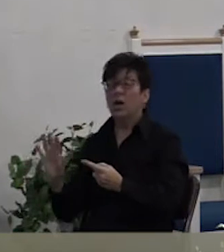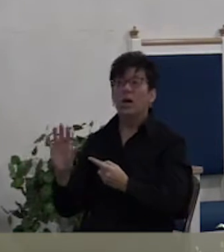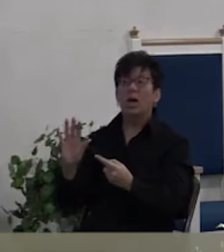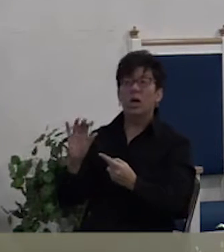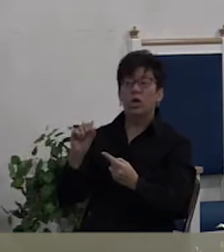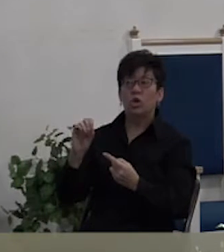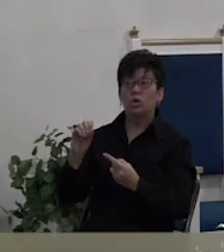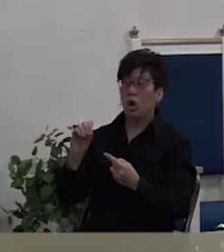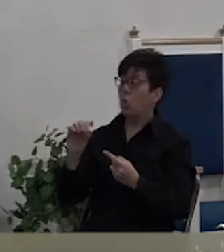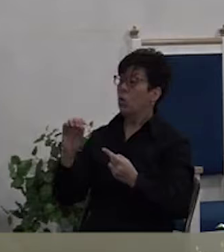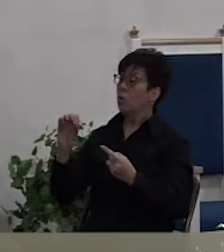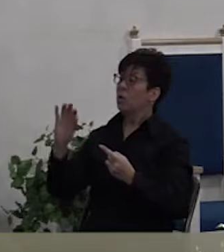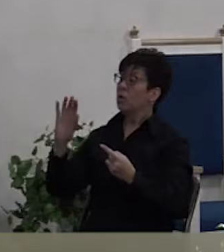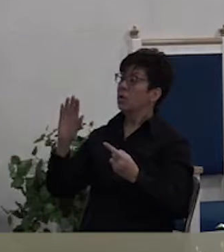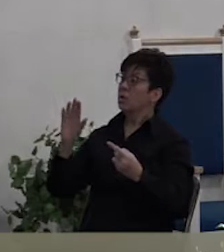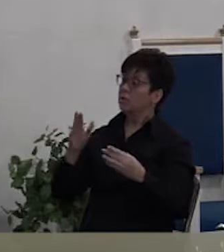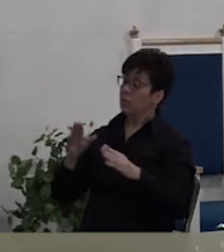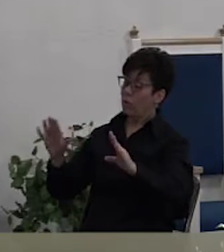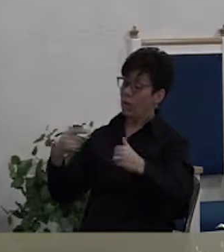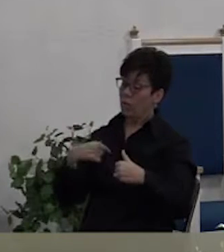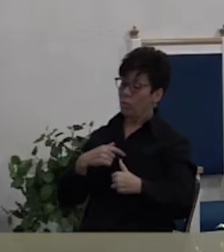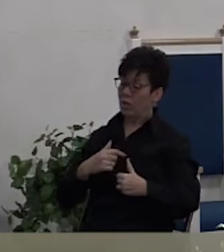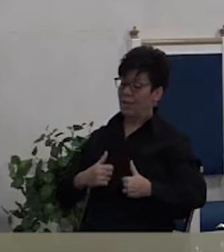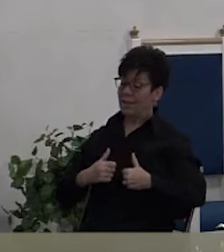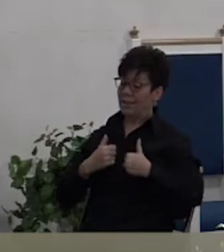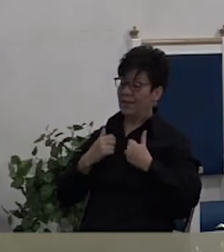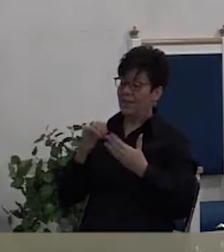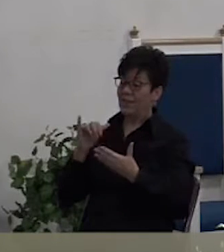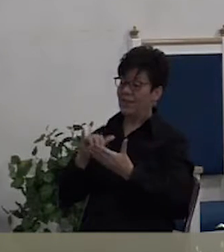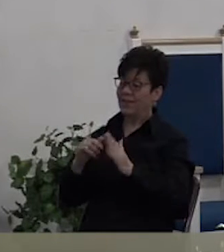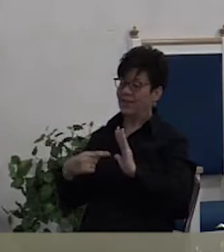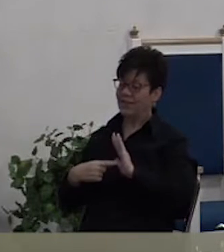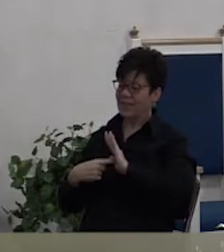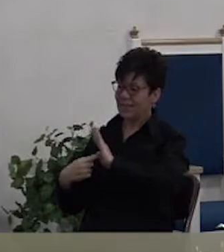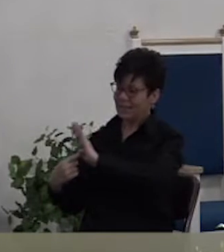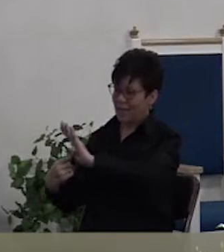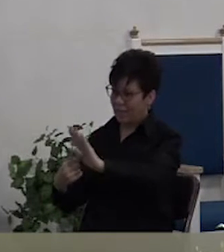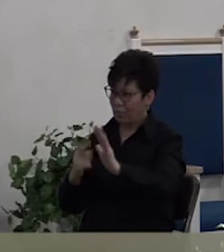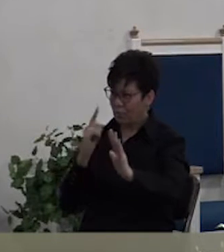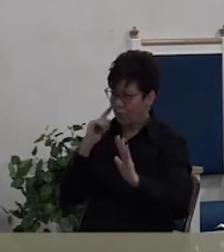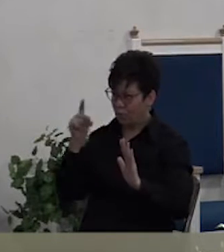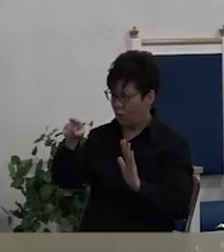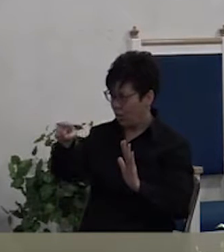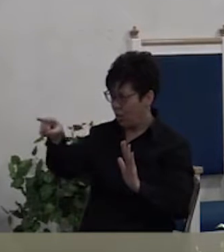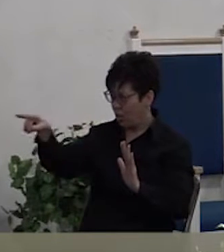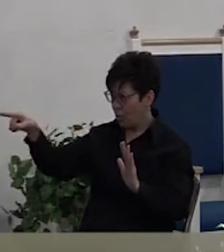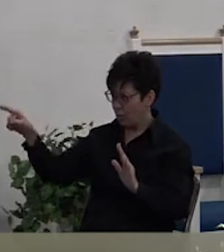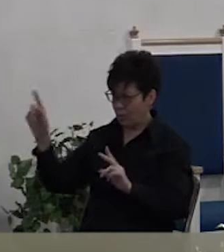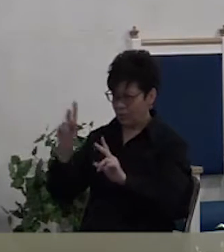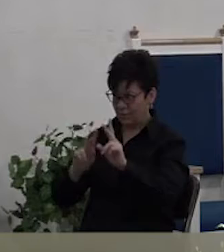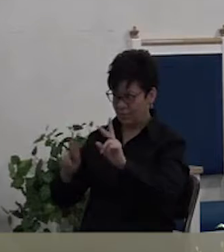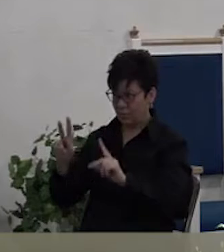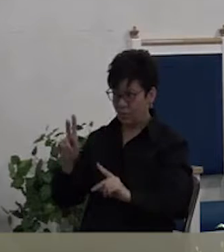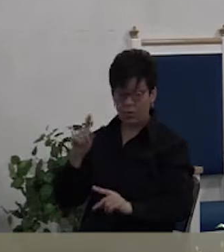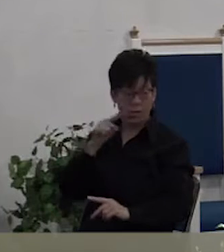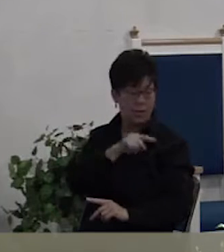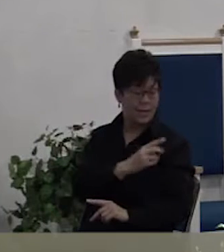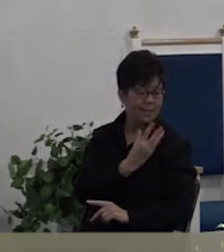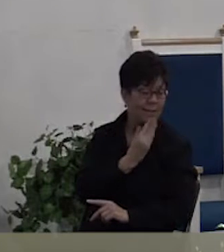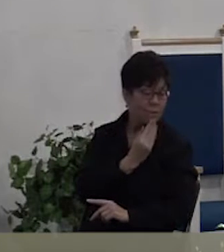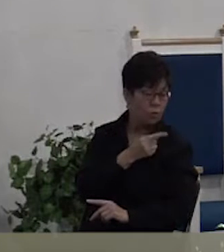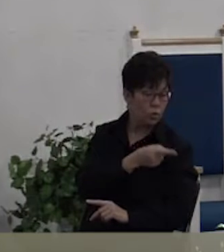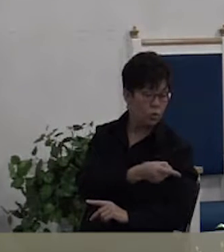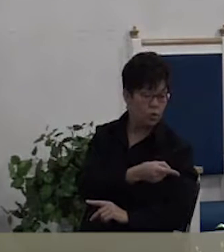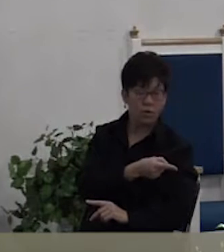So it is the way we live that is the example to others. And in the book of Hebrews,